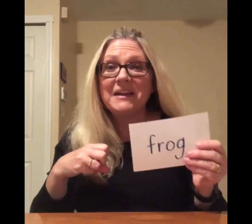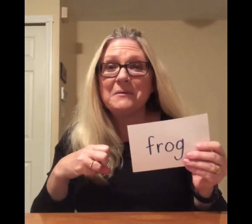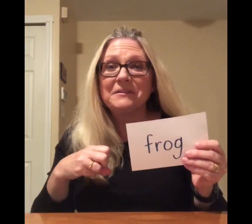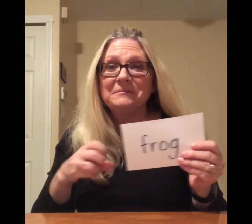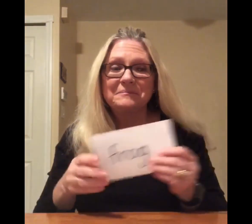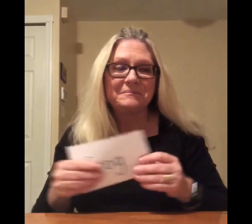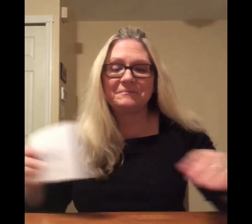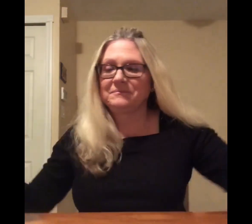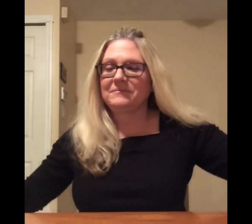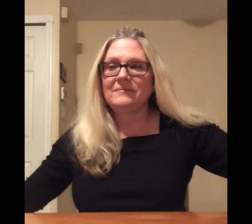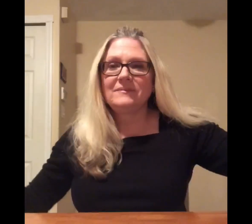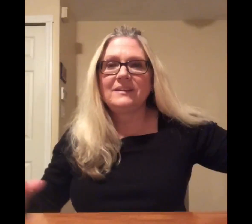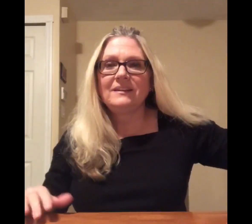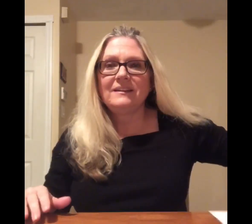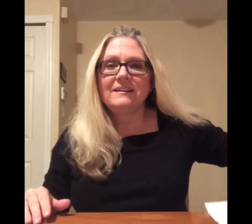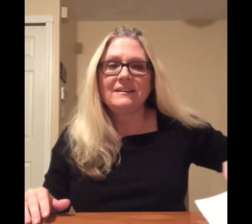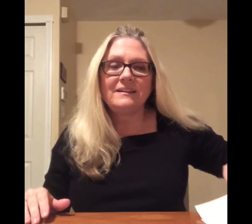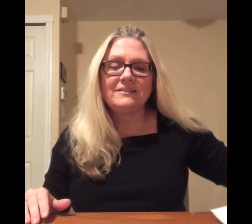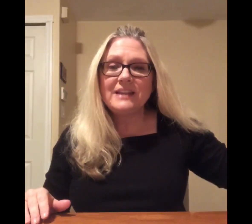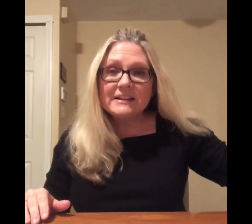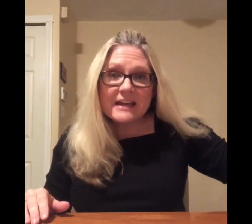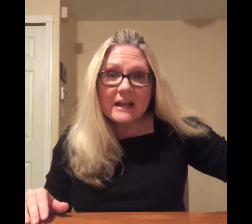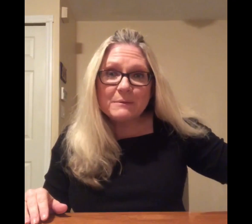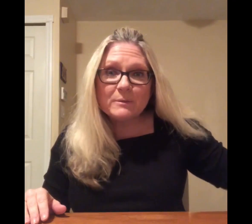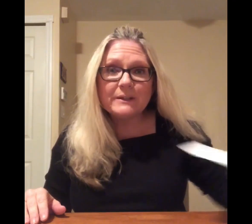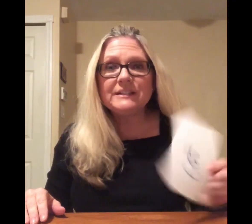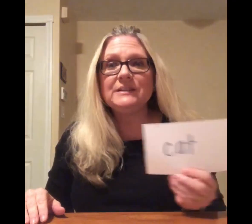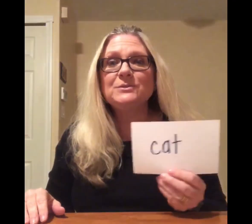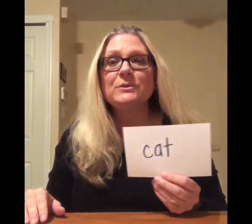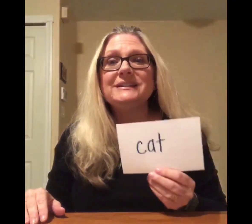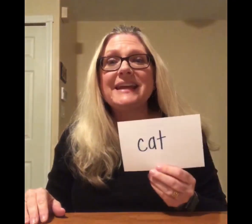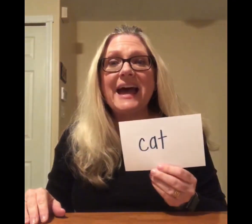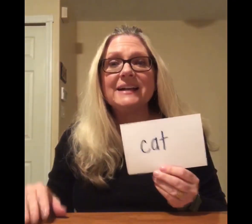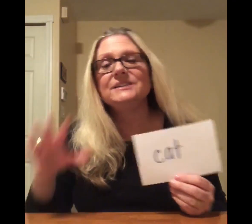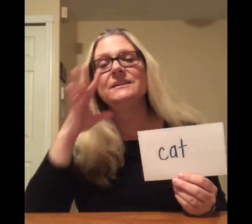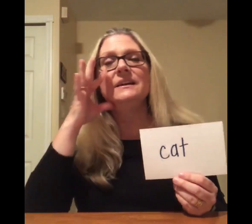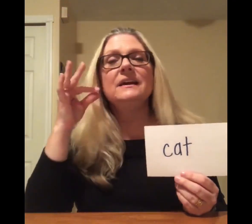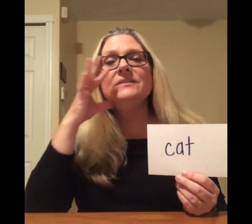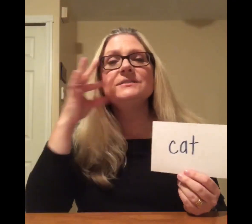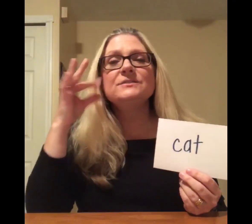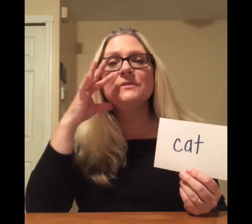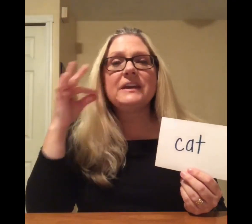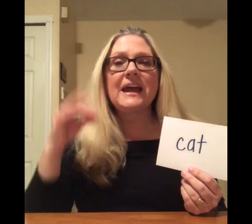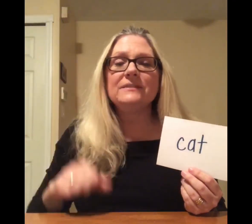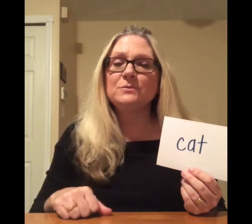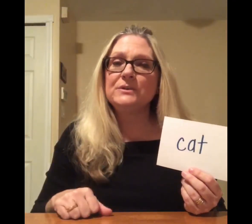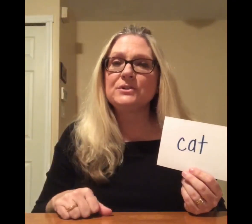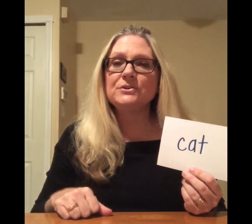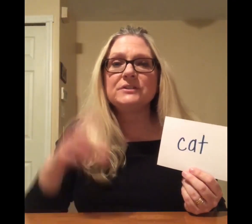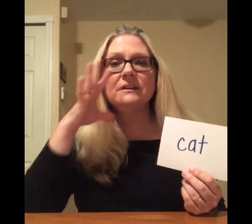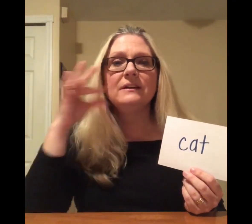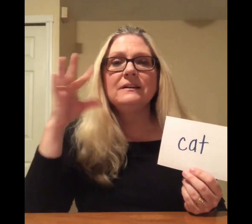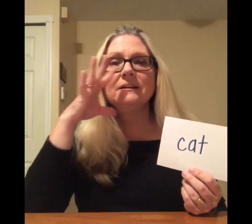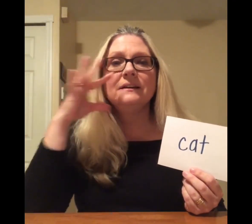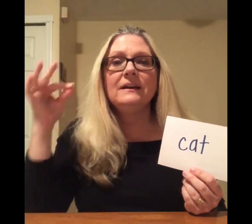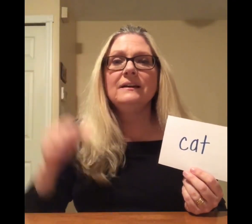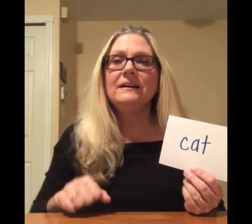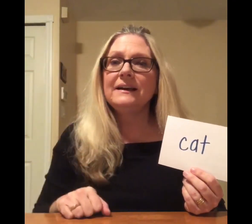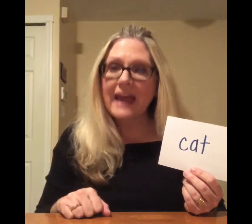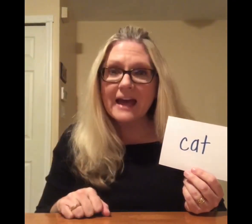one. The next animal that we're going to see in the story is cat. And this is for the cat's whiskers. Cat.